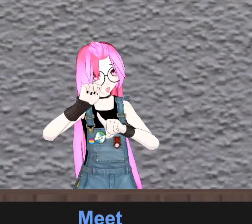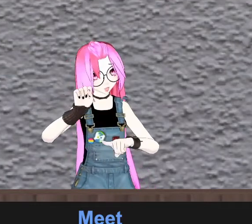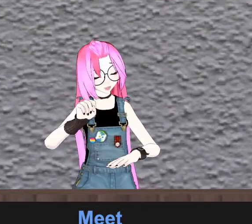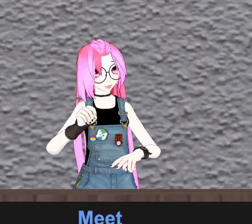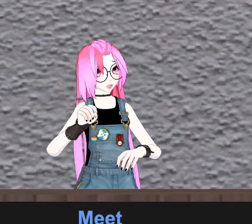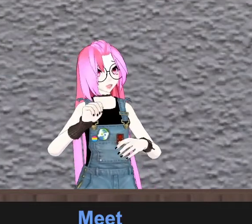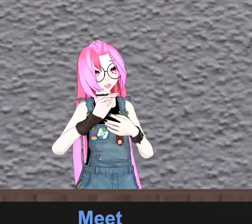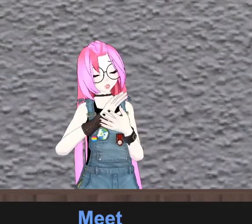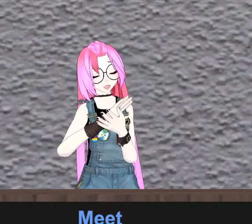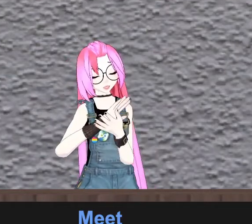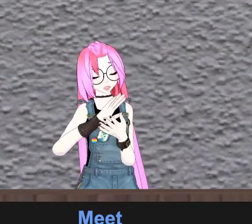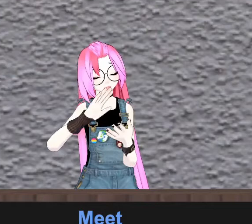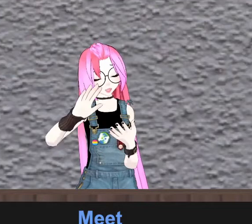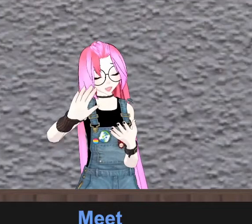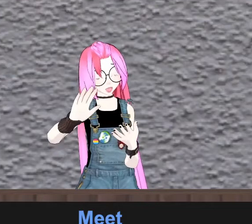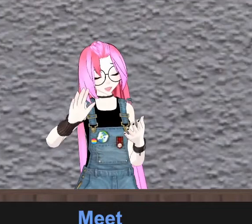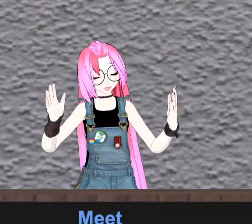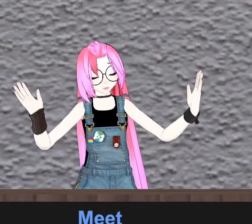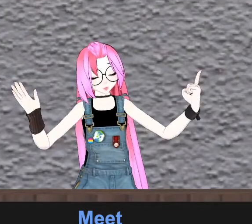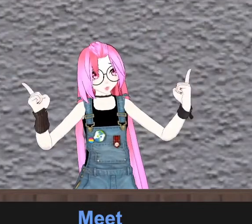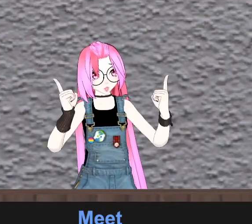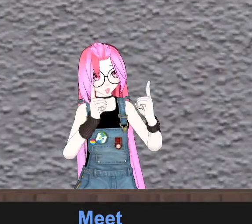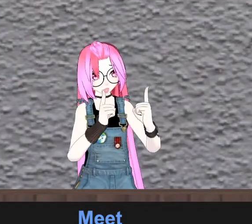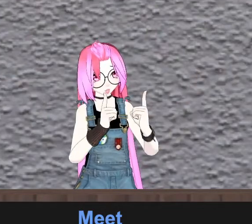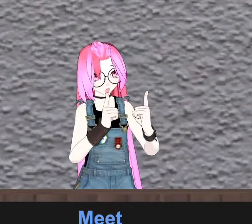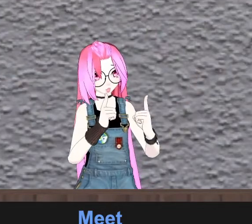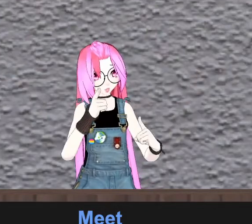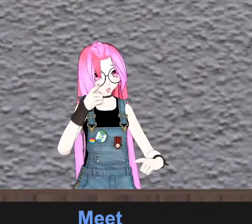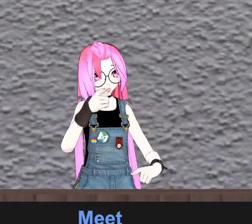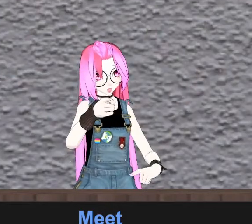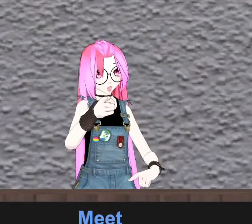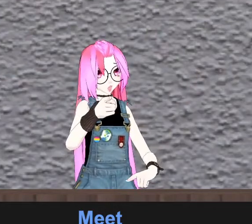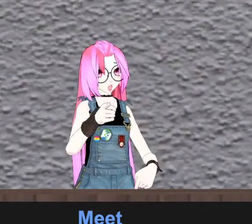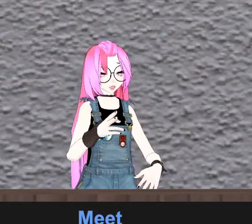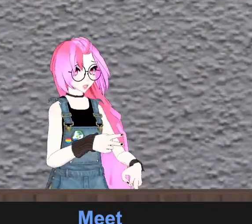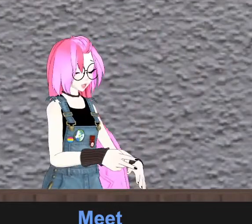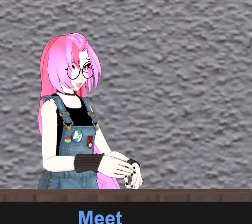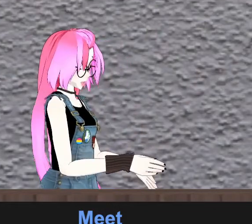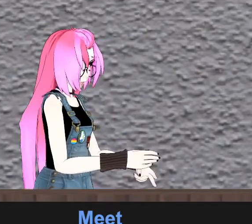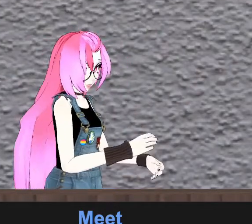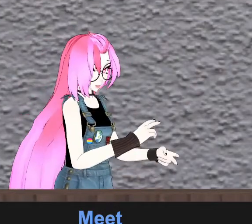use PSE, then we're going to say nice to meet you. I'll go through that one more time. I'll show you from another